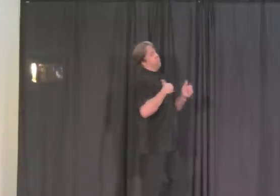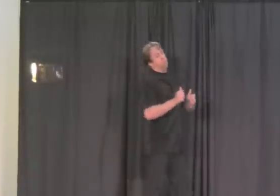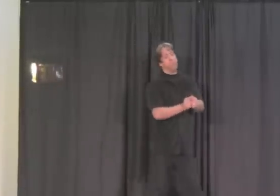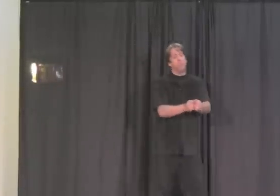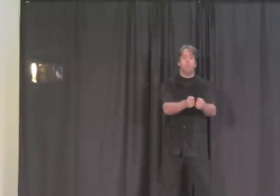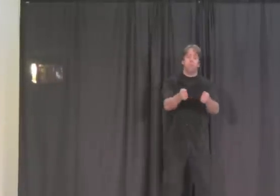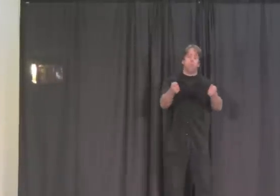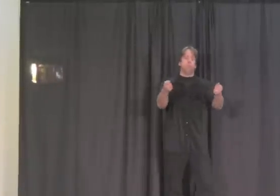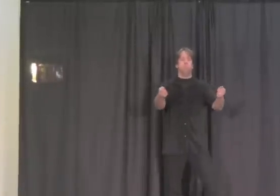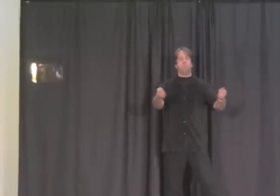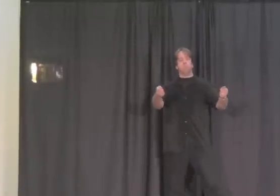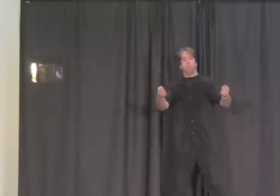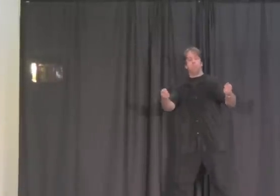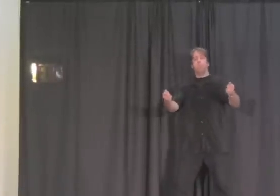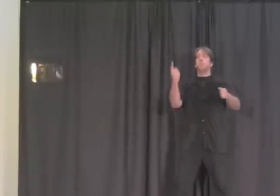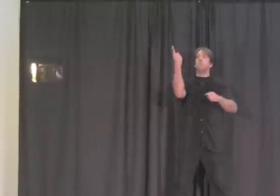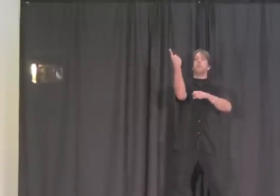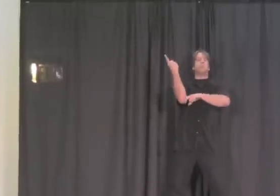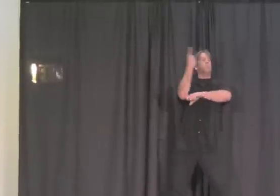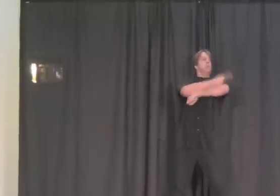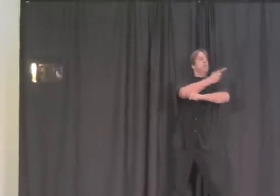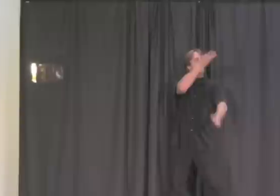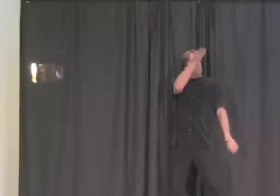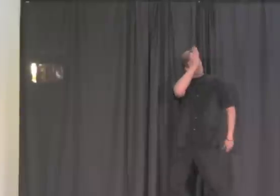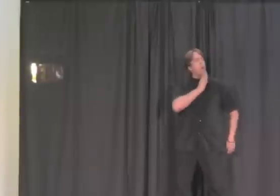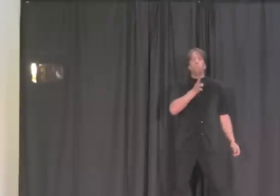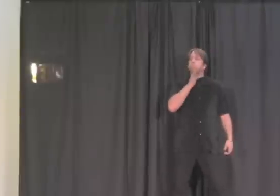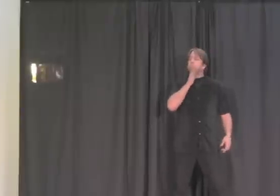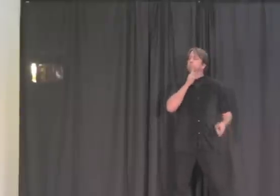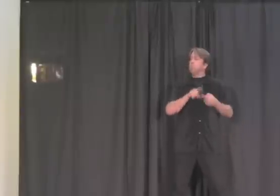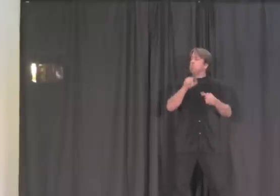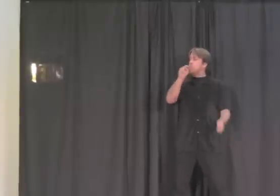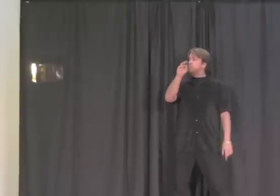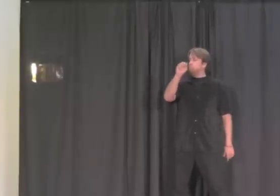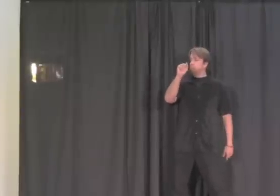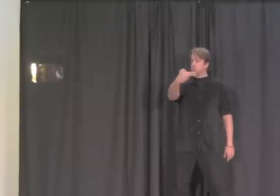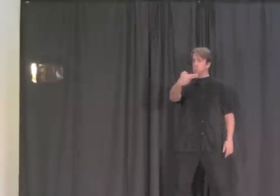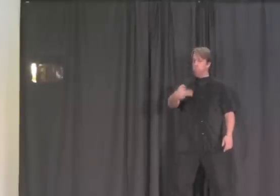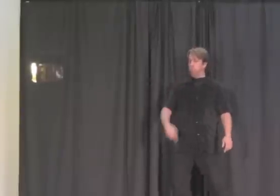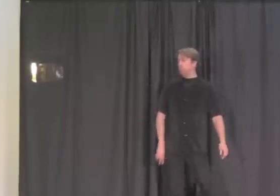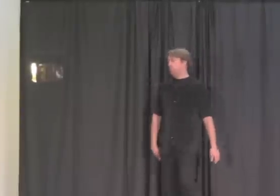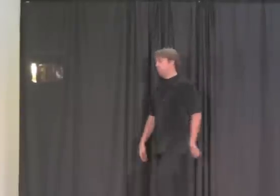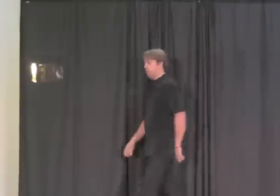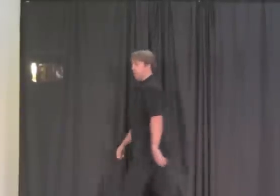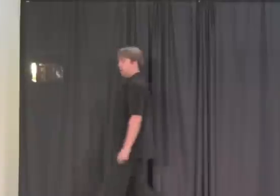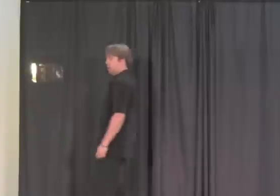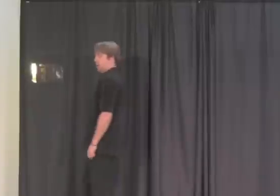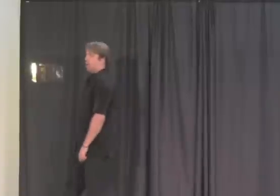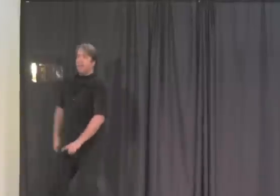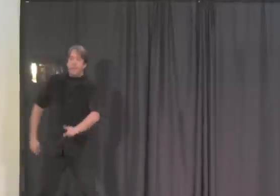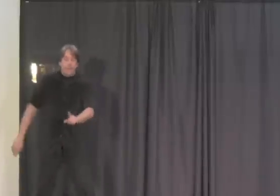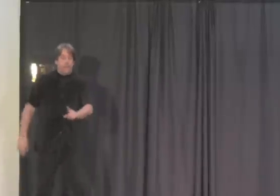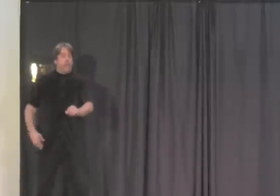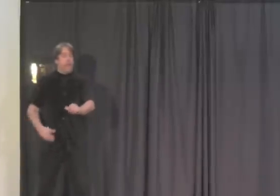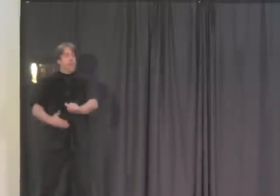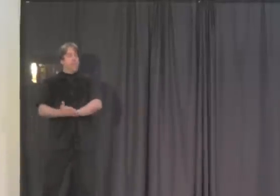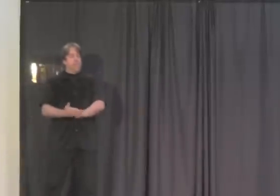So I would begin. One day, the Lord spoke to Noah. Oh